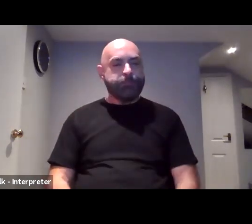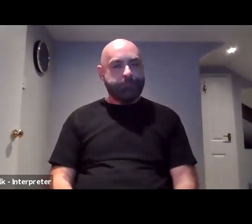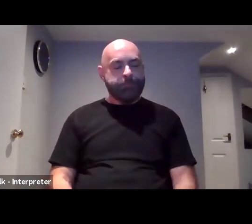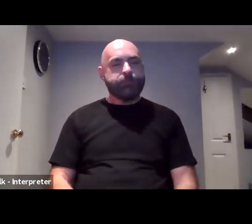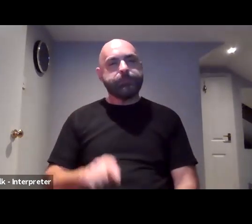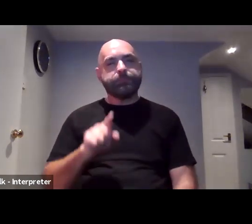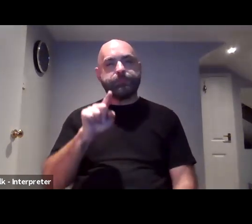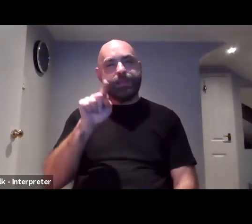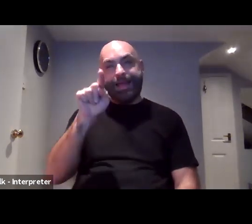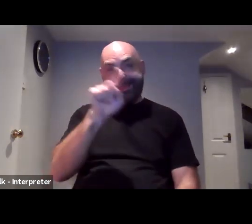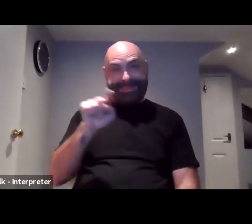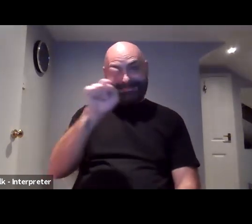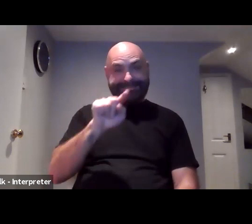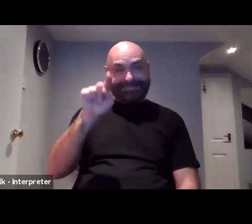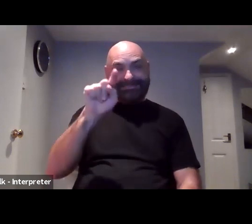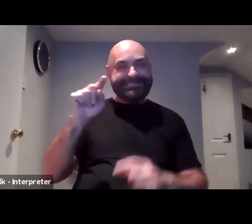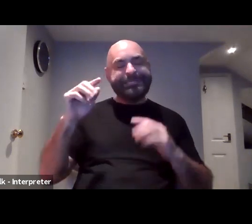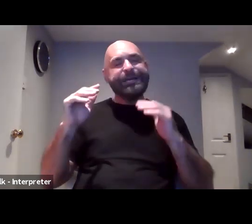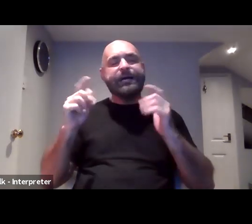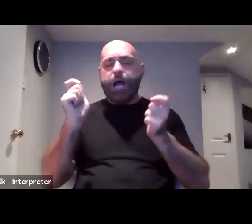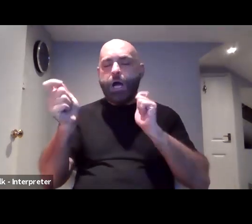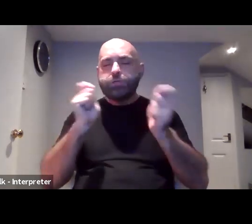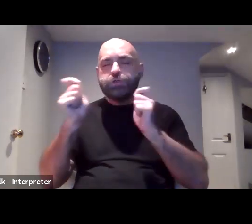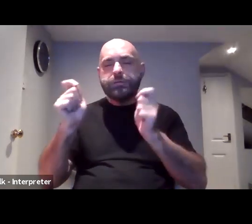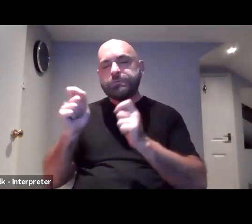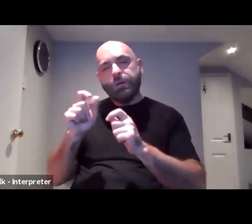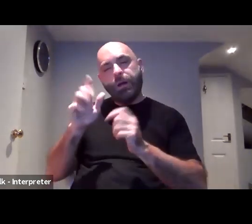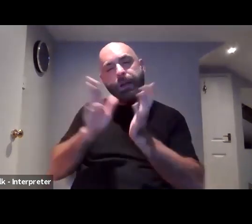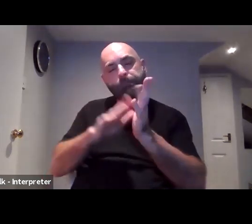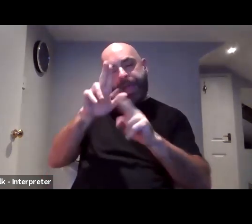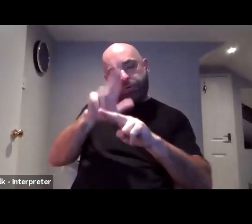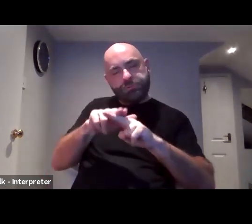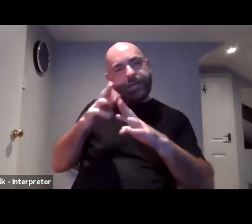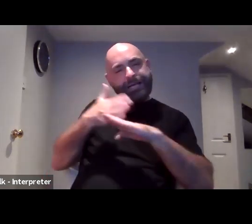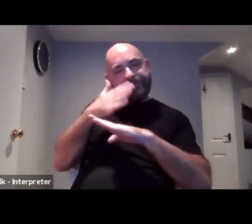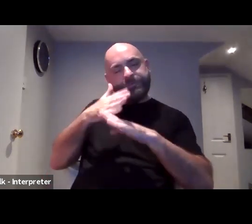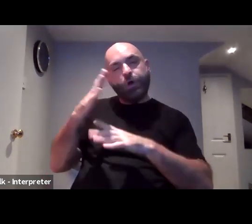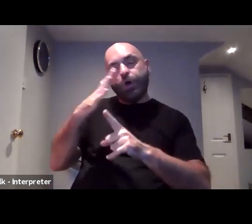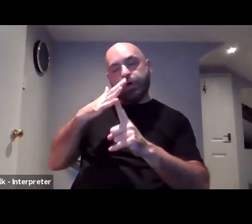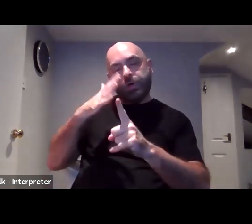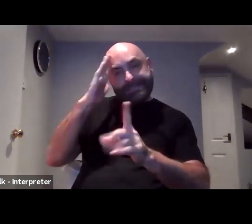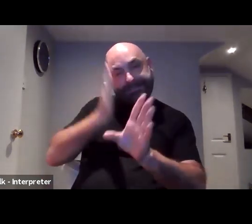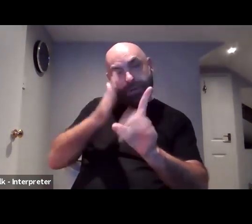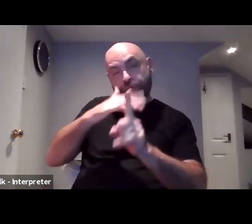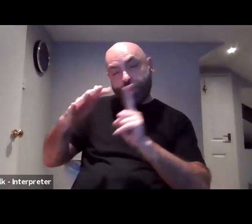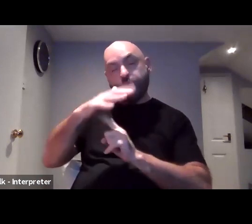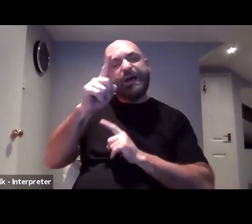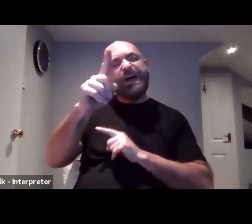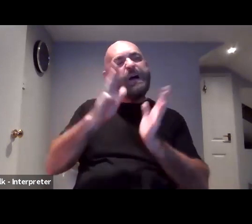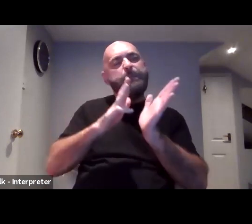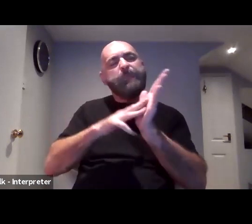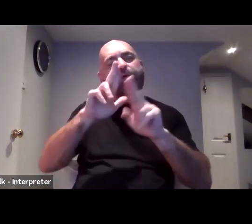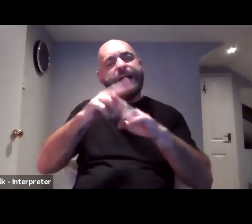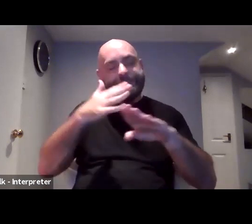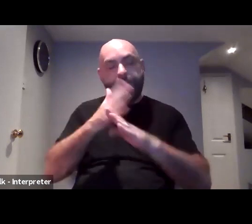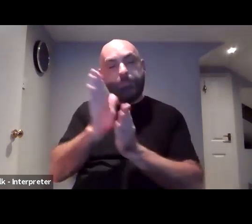And this is adjusted for parenting activities and psychosocial markers. Parenting activities, reading